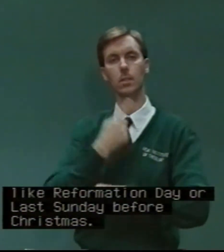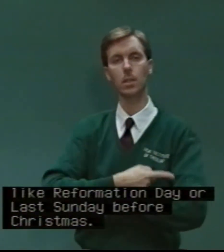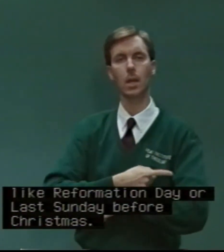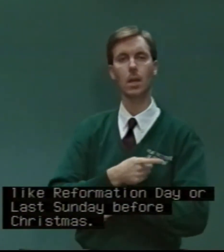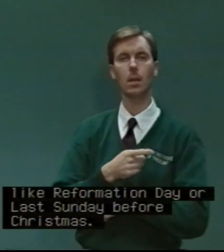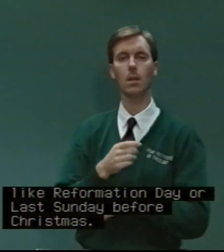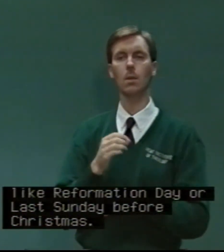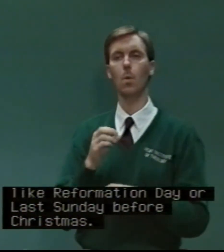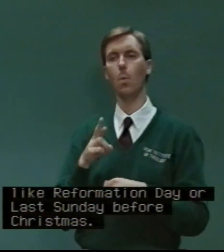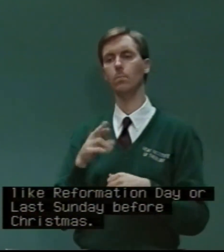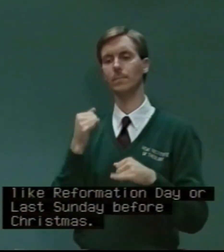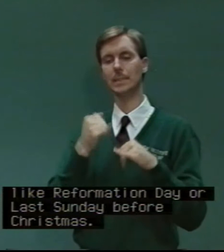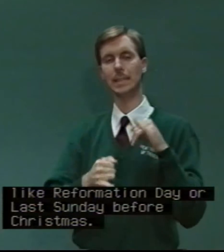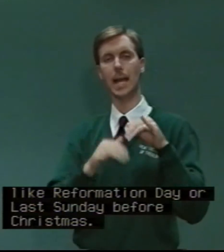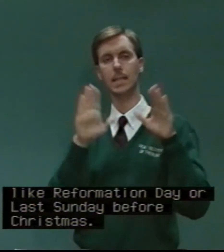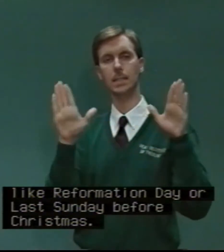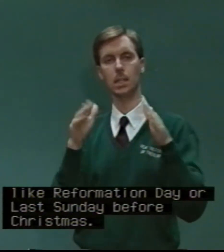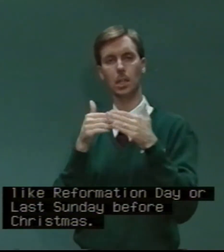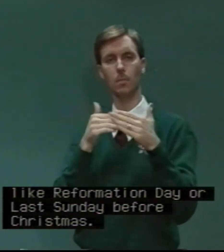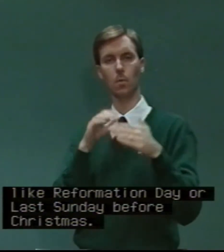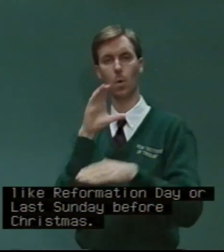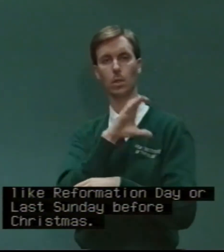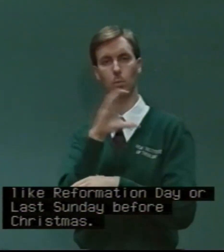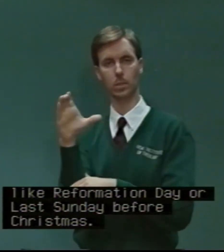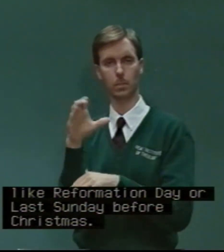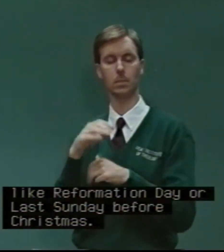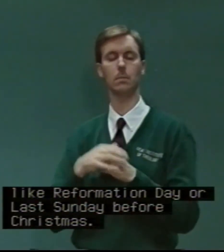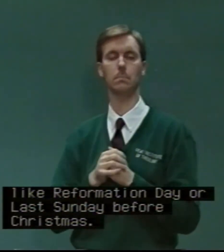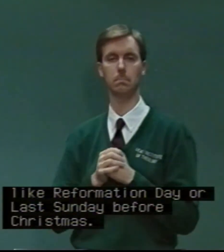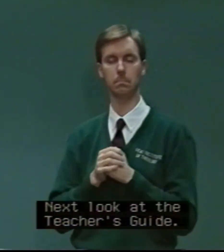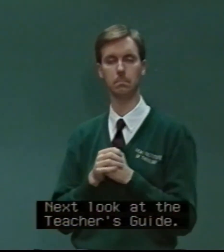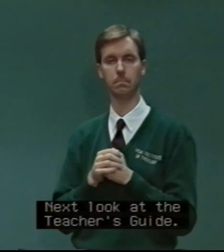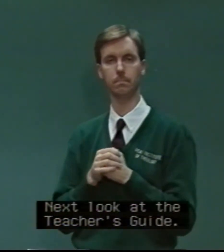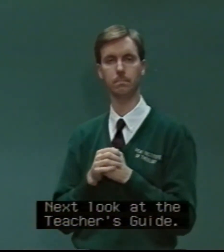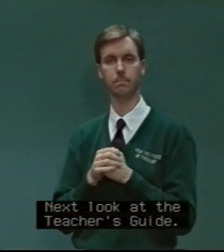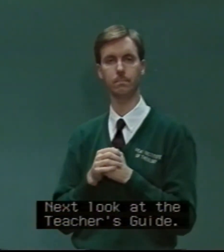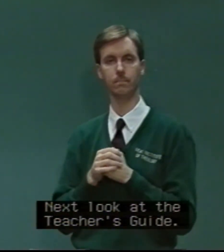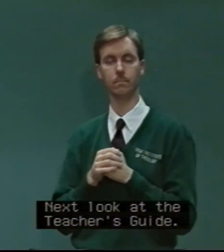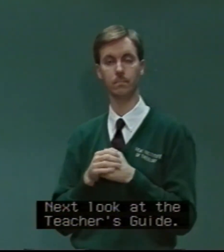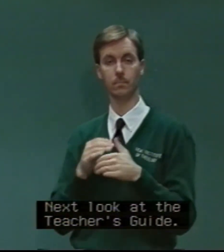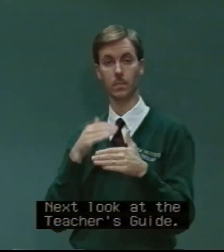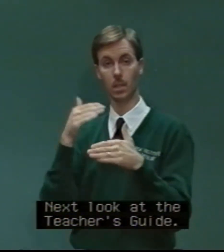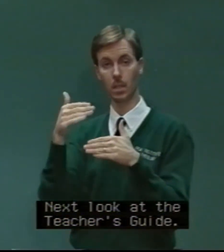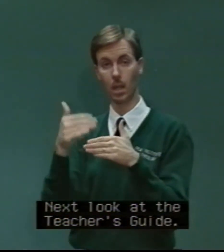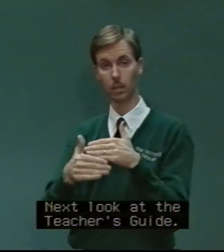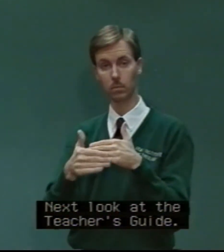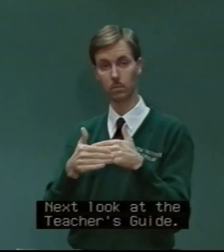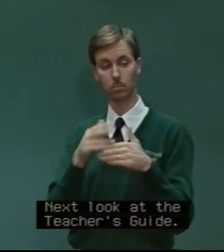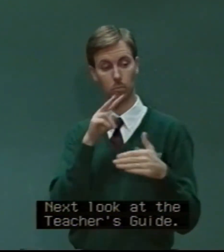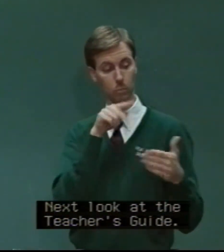like Reformation Day or last Sunday before Christmas. Next, look at the teacher's guide.